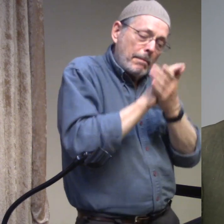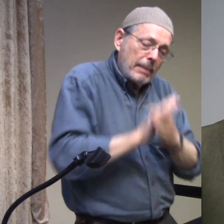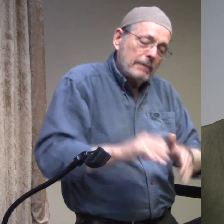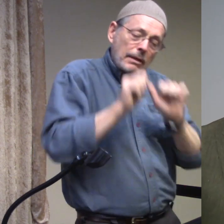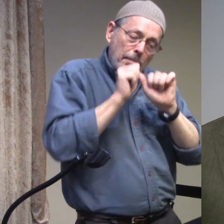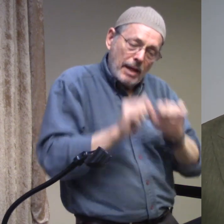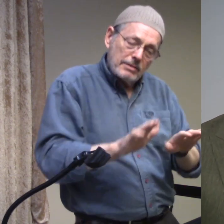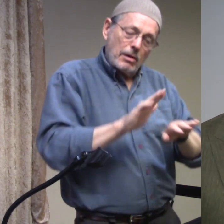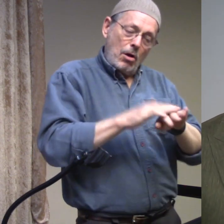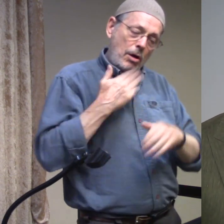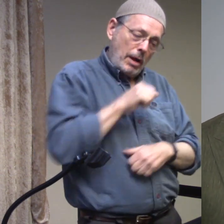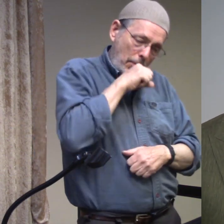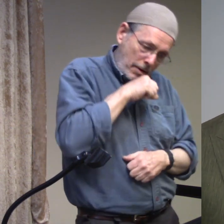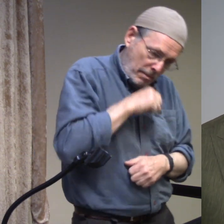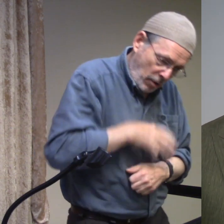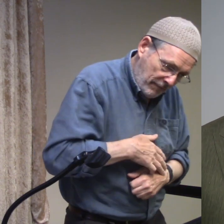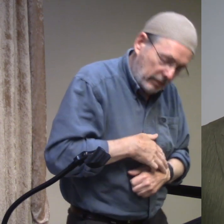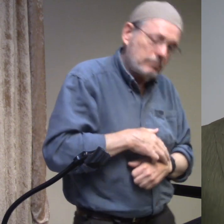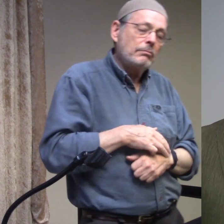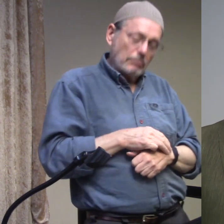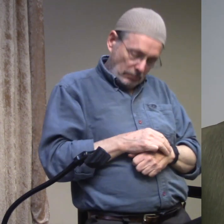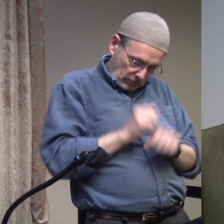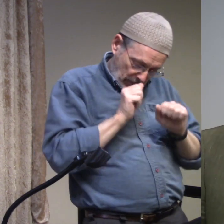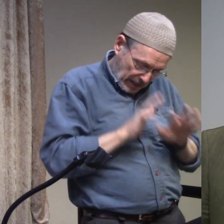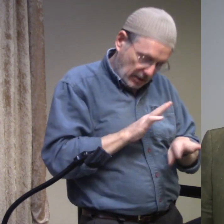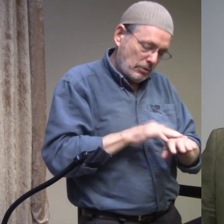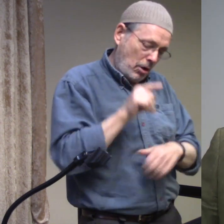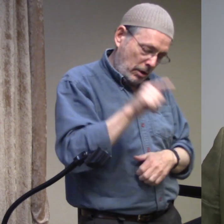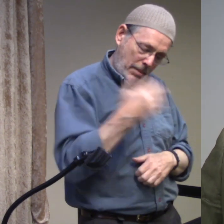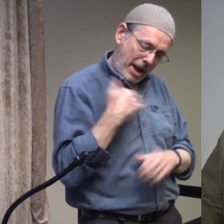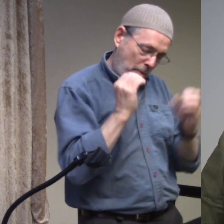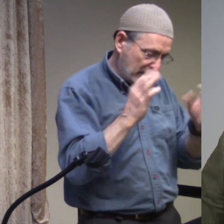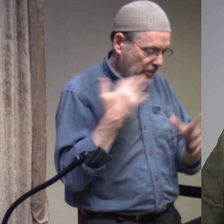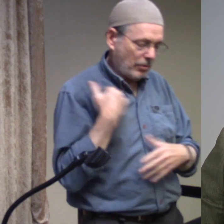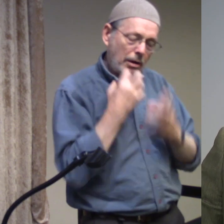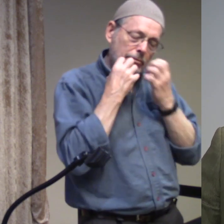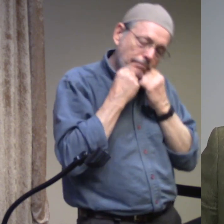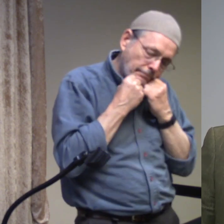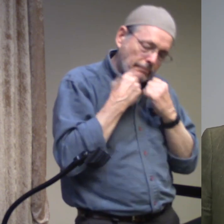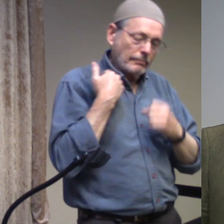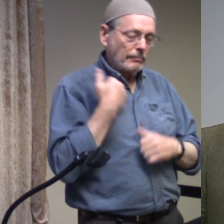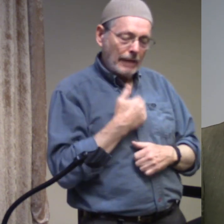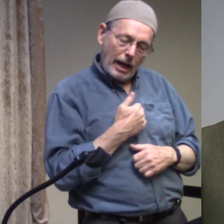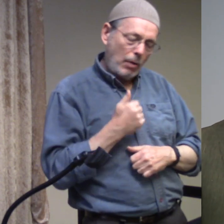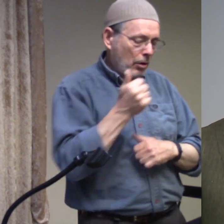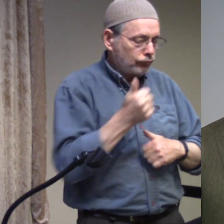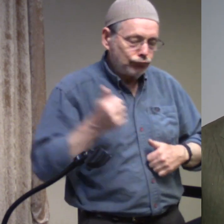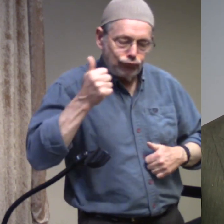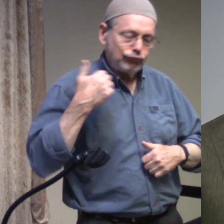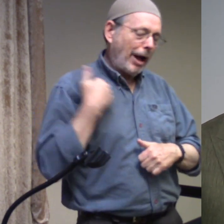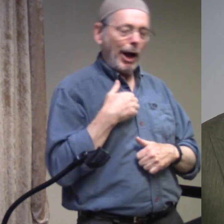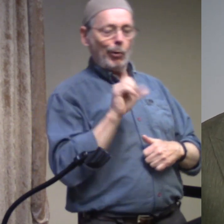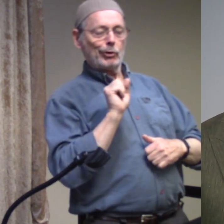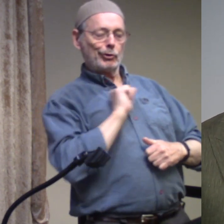teacher, Prophet Muhammad sallallahu alayhi wa sallam, our teacher, our beloved, our captain, our